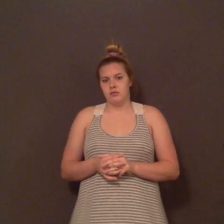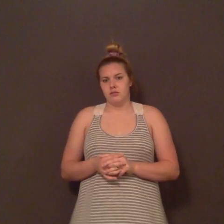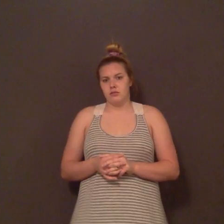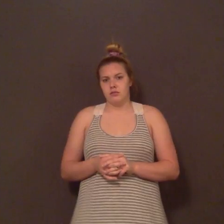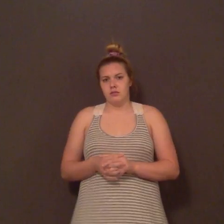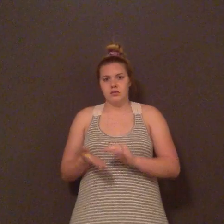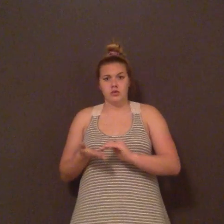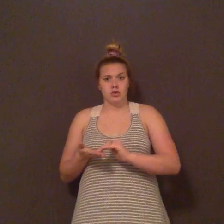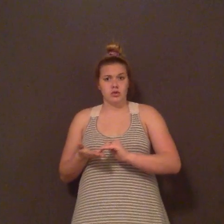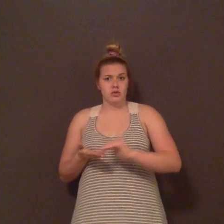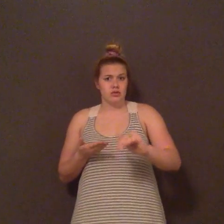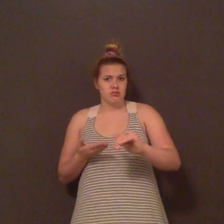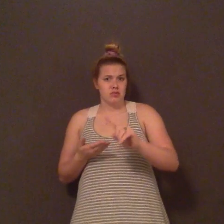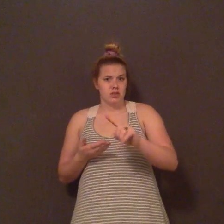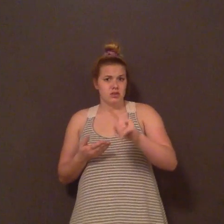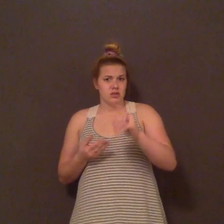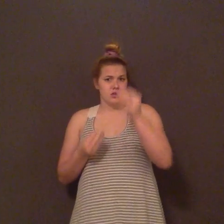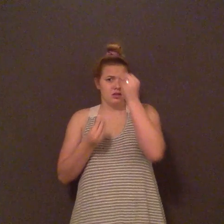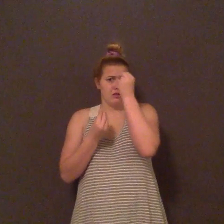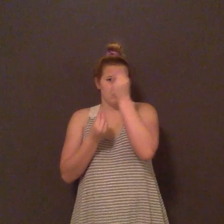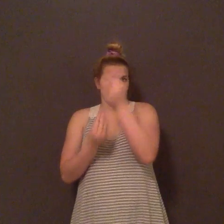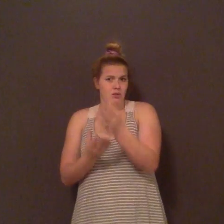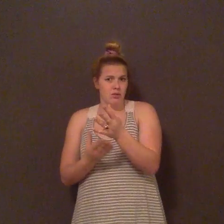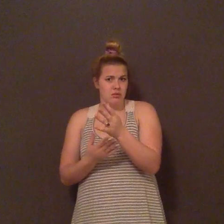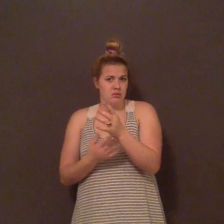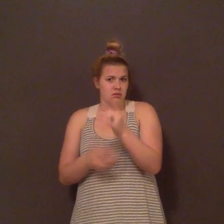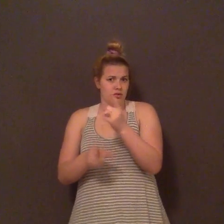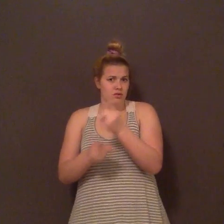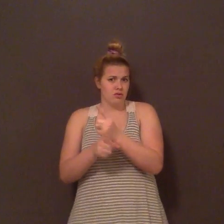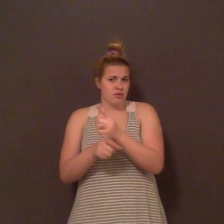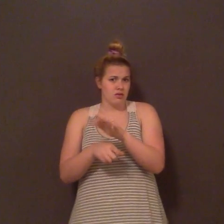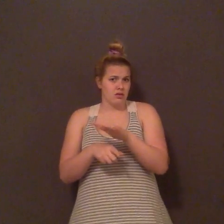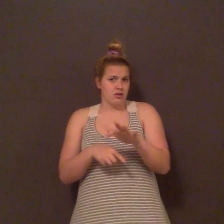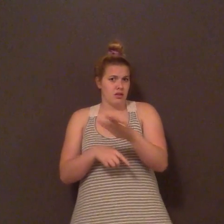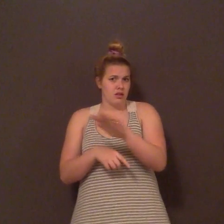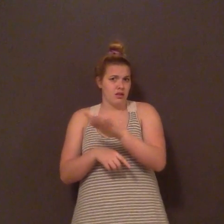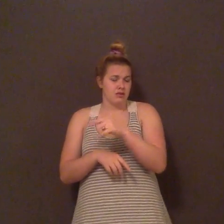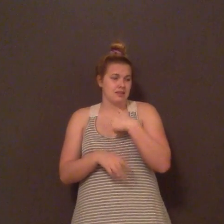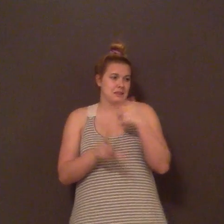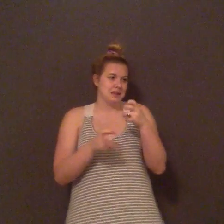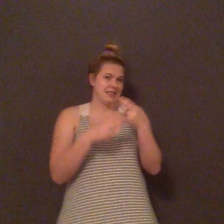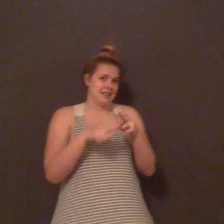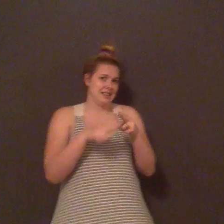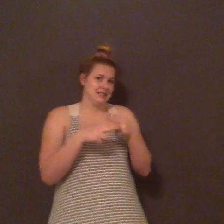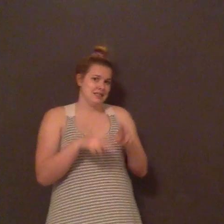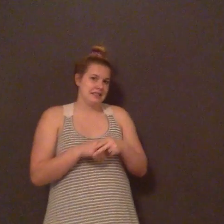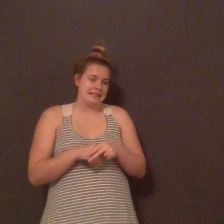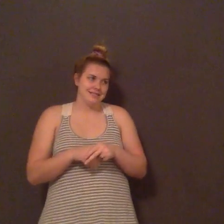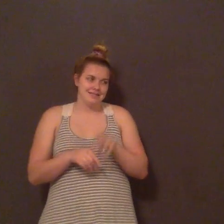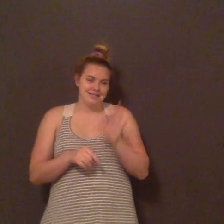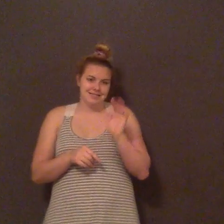Excuse me, can you tell me if I'm in the right place to get breakfast? I was hoping to get a couple eggs. Oh, hi. Thought we should